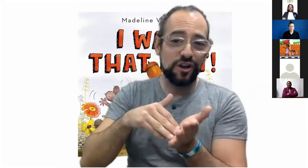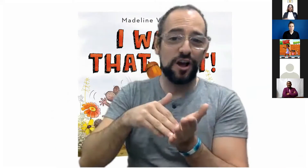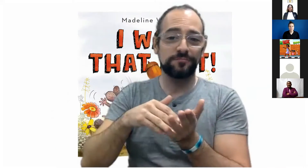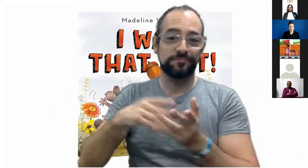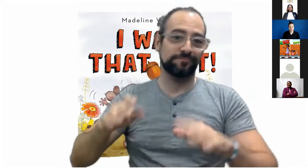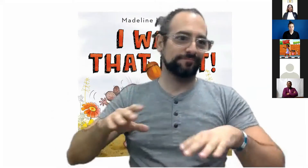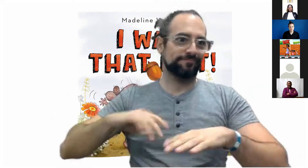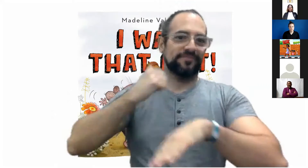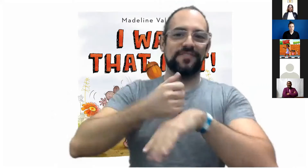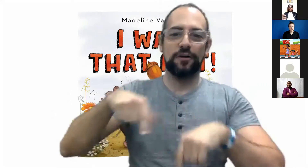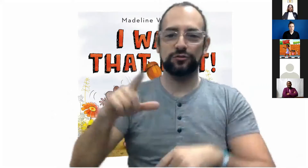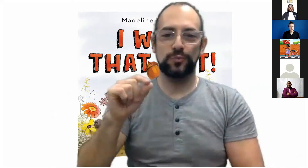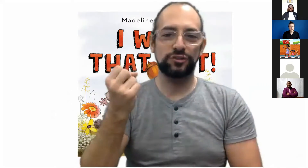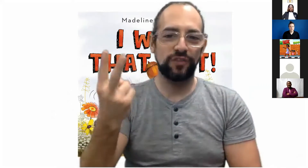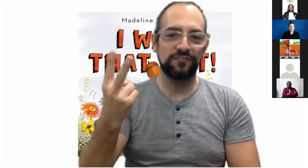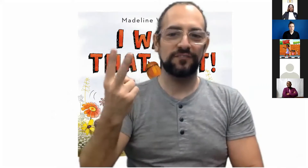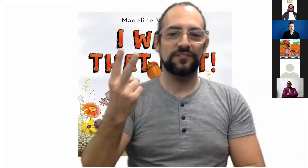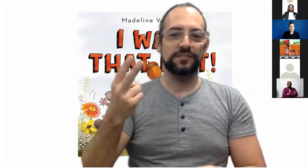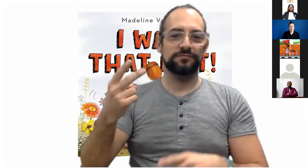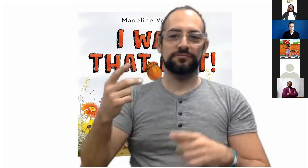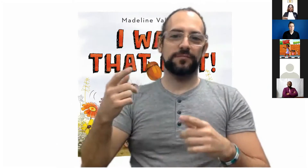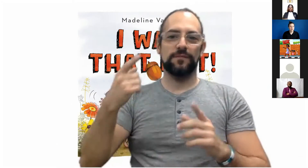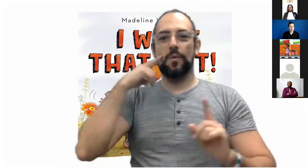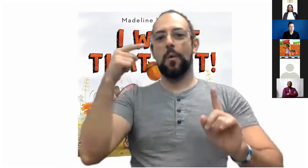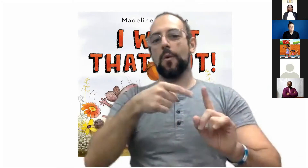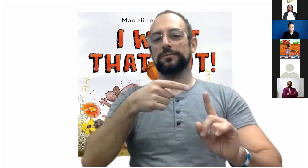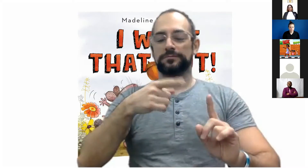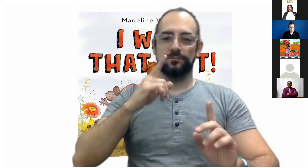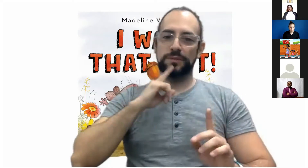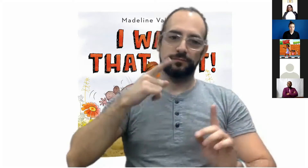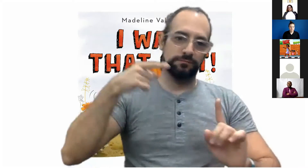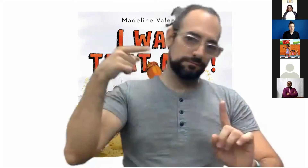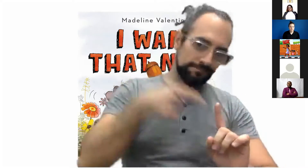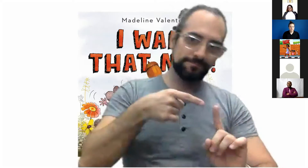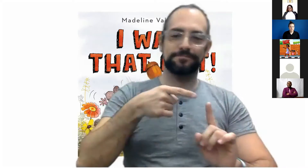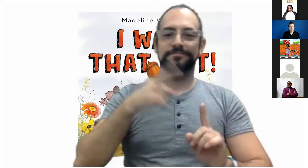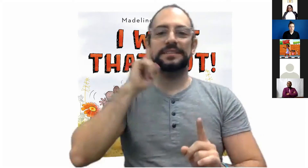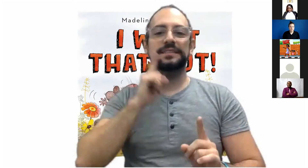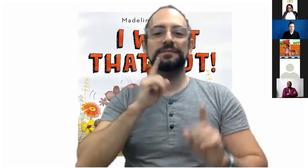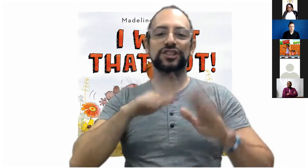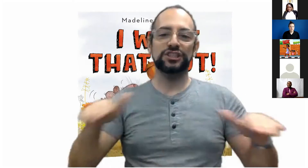And Seeing Voices Montreal was set up here in 2012.